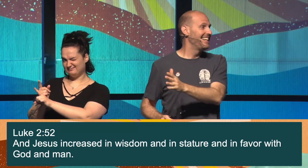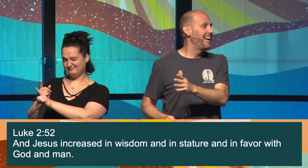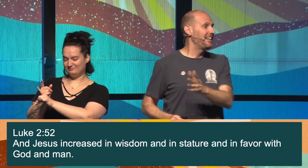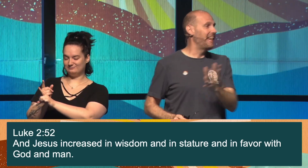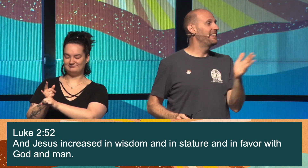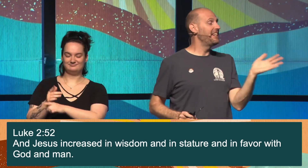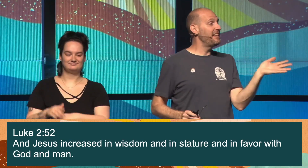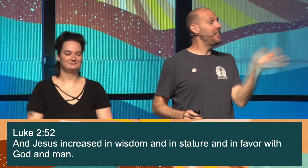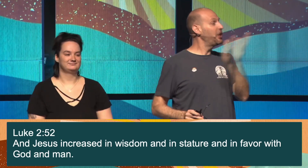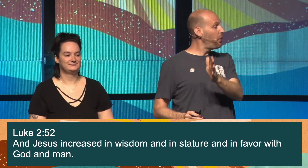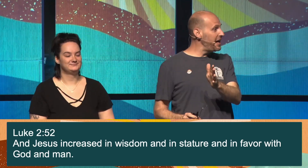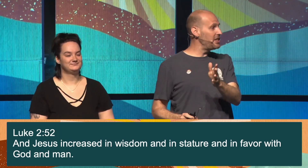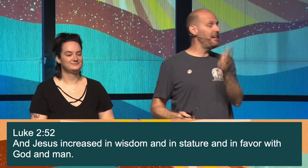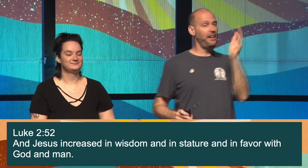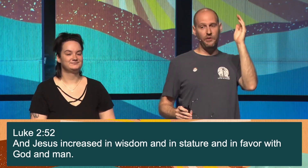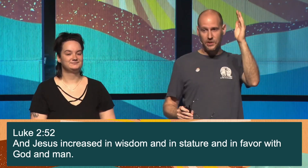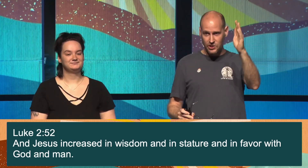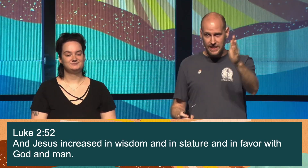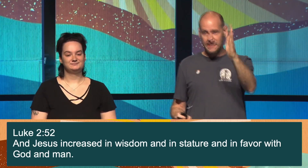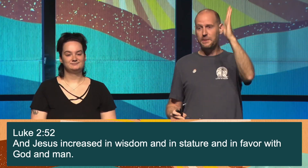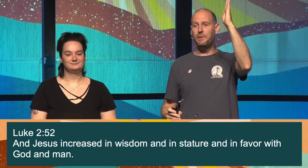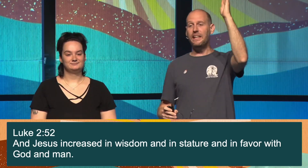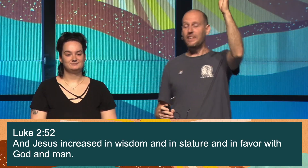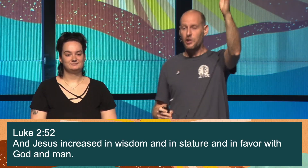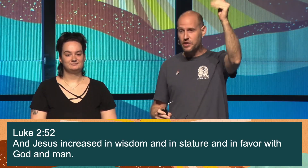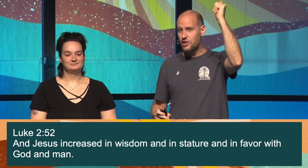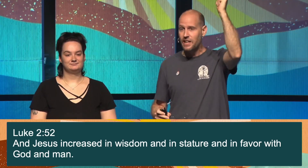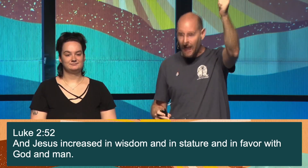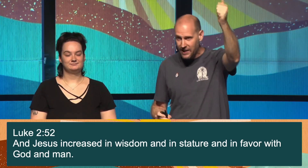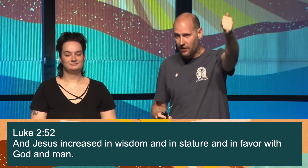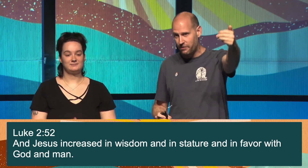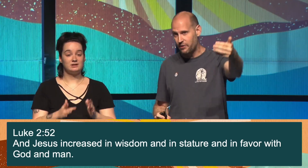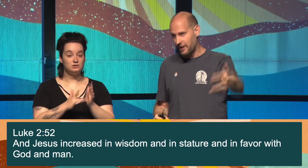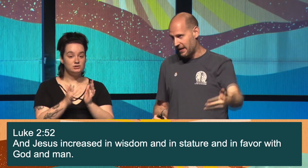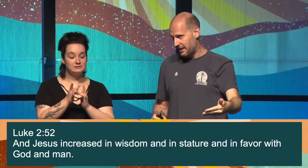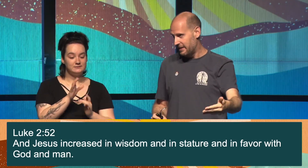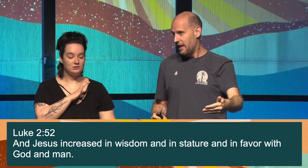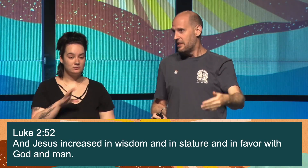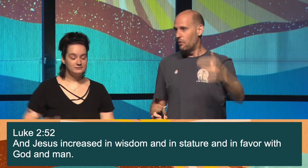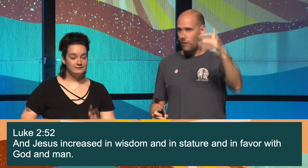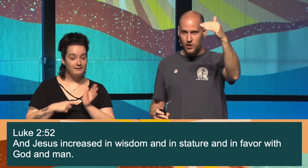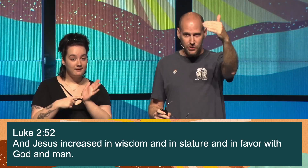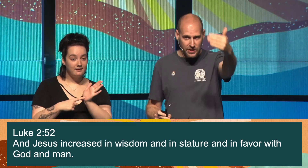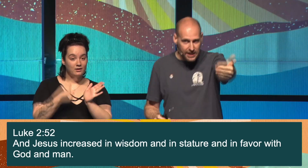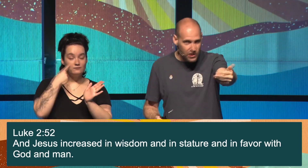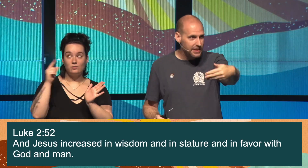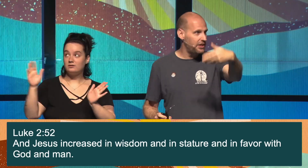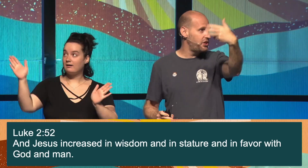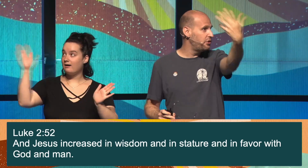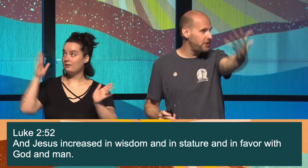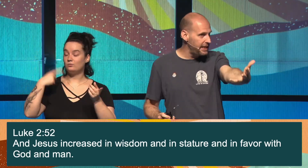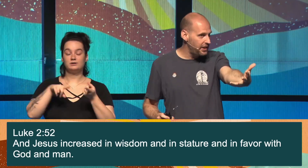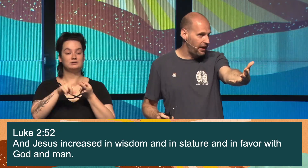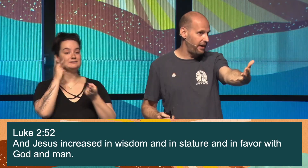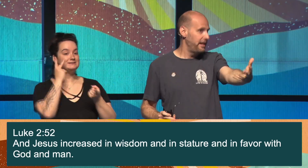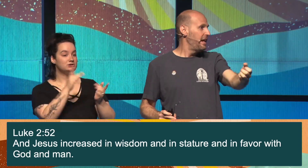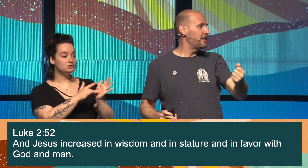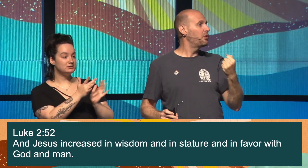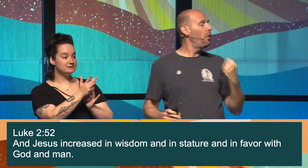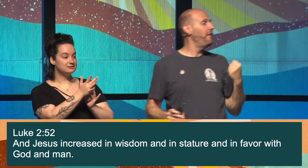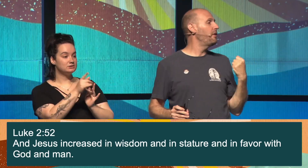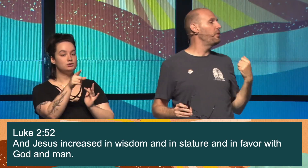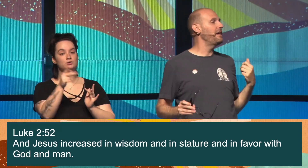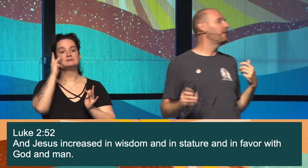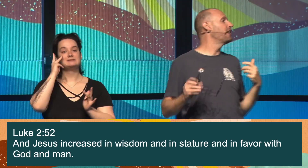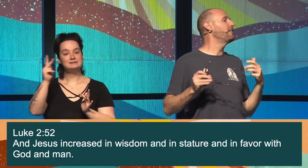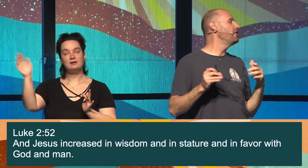okay? Like the equation of Jesus being the Christian icon for God, that when you see Jesus, you see God as